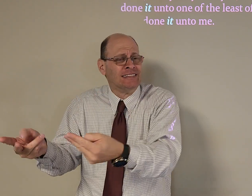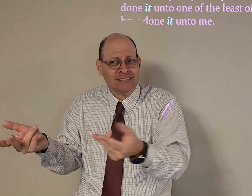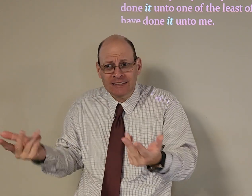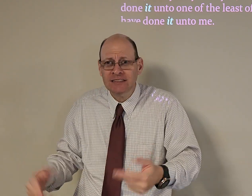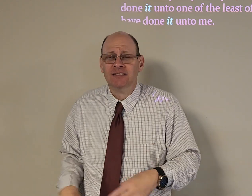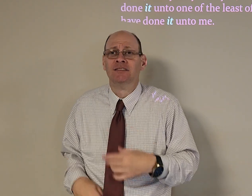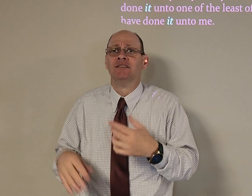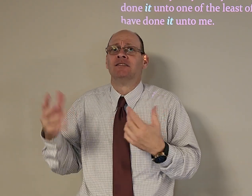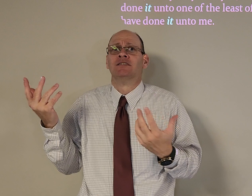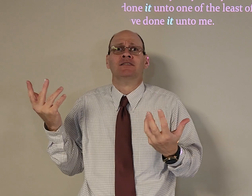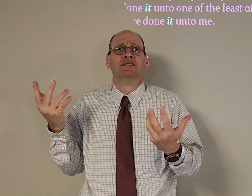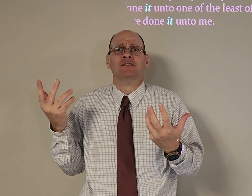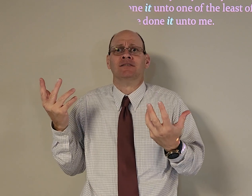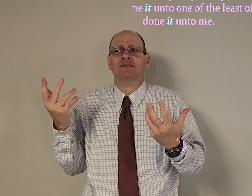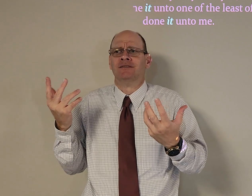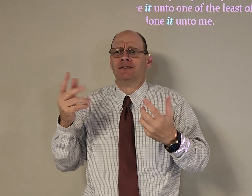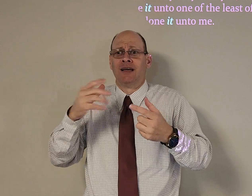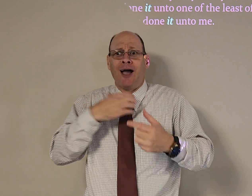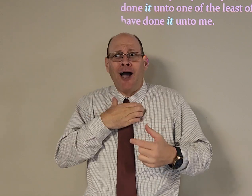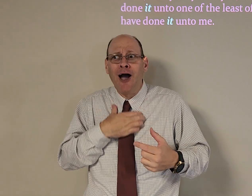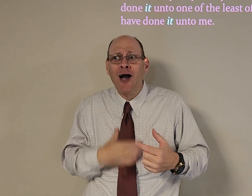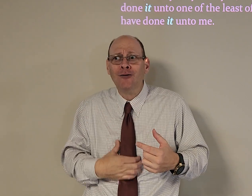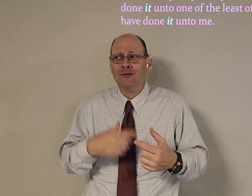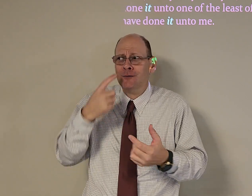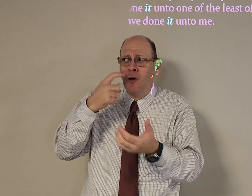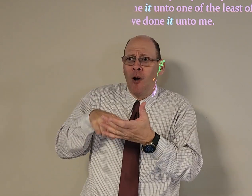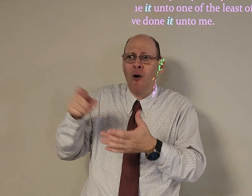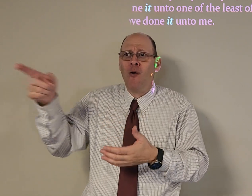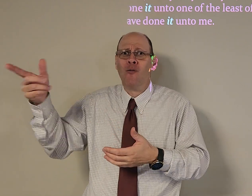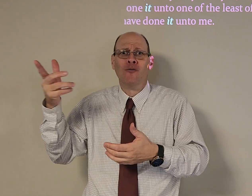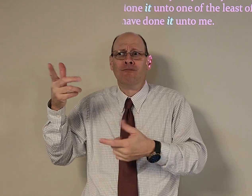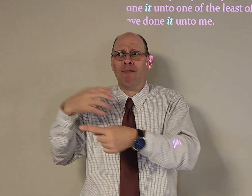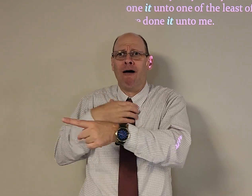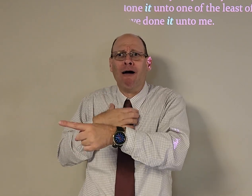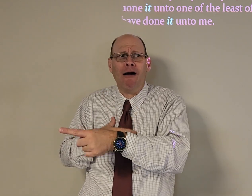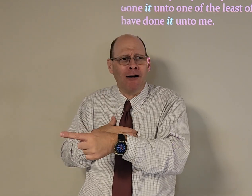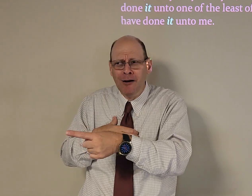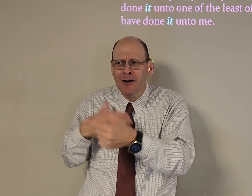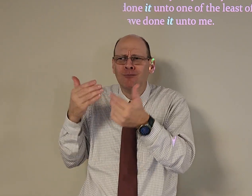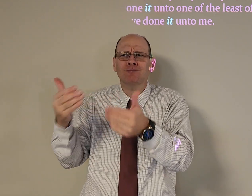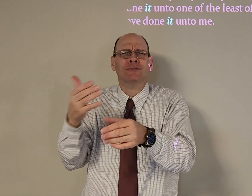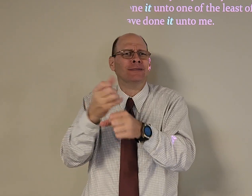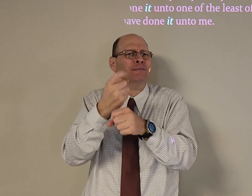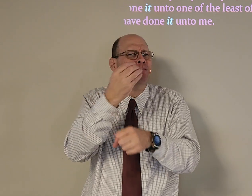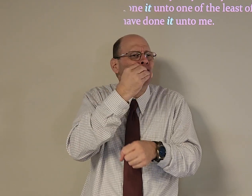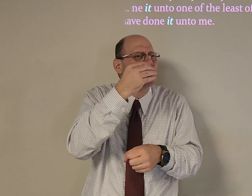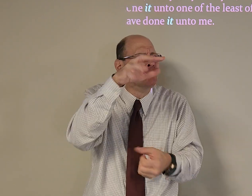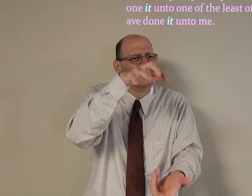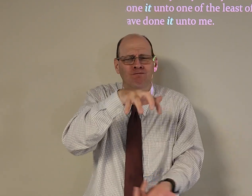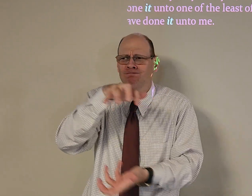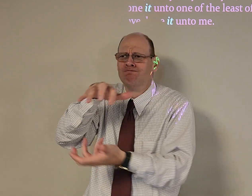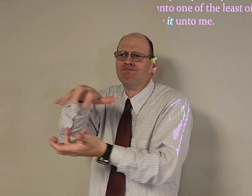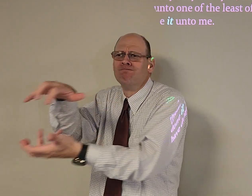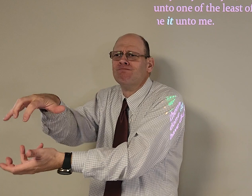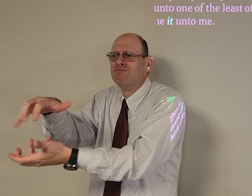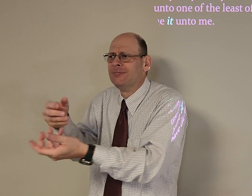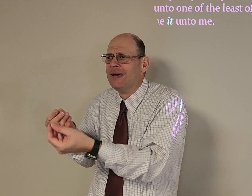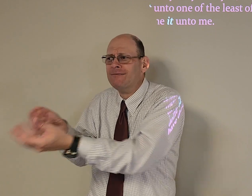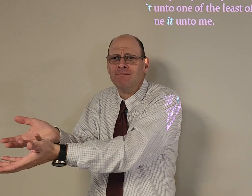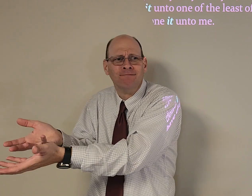they have is long, hot clothing, you know, go get them what they need for that time. You